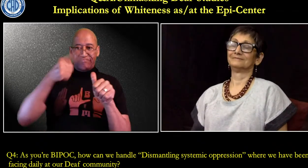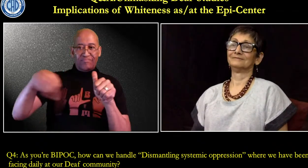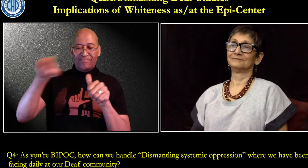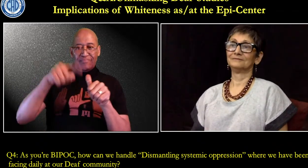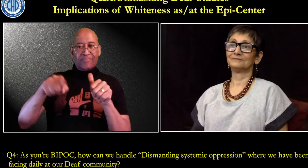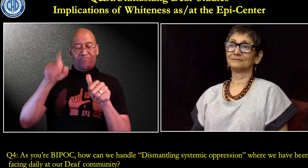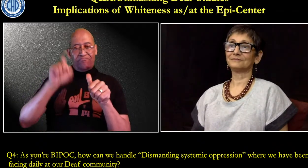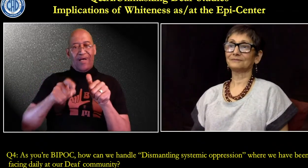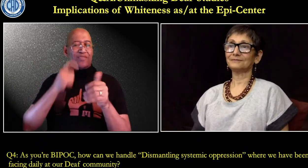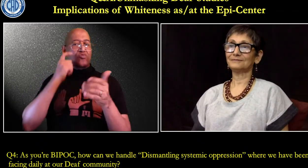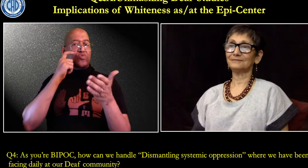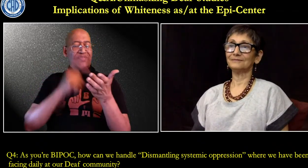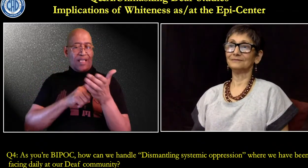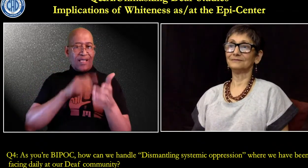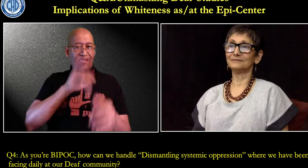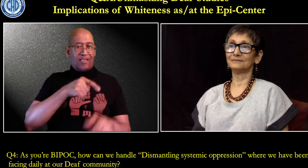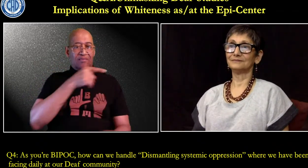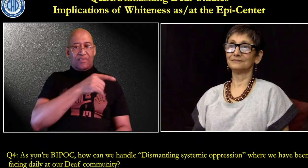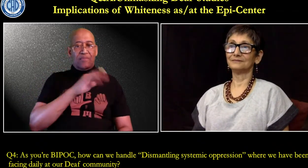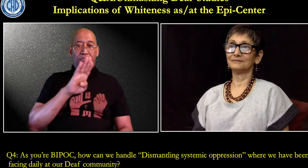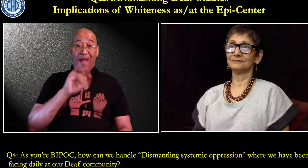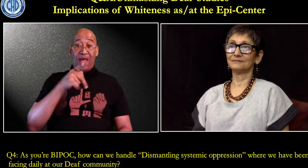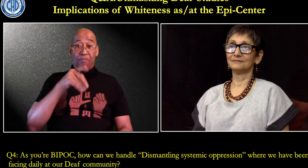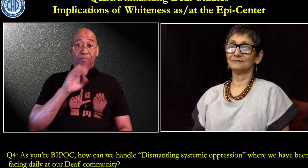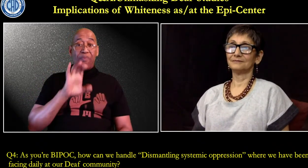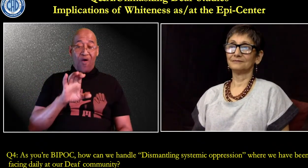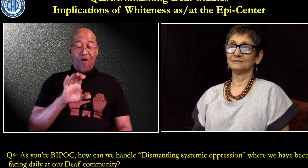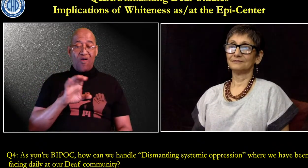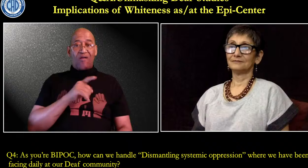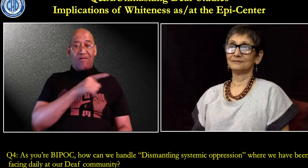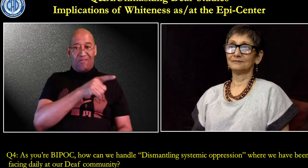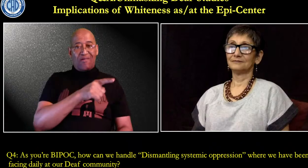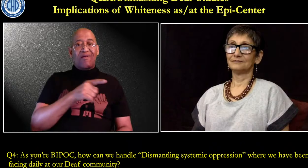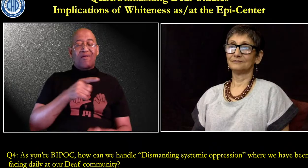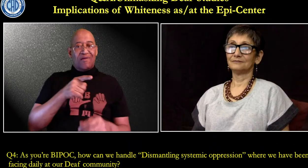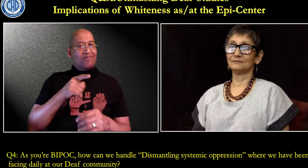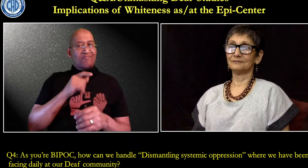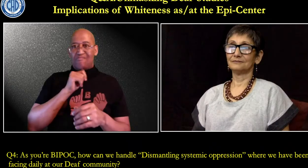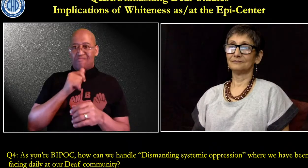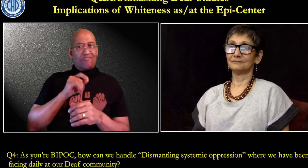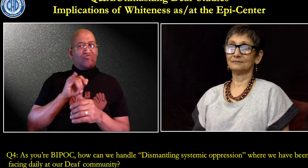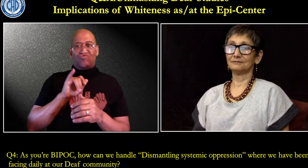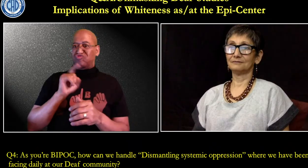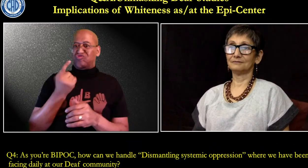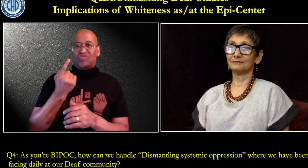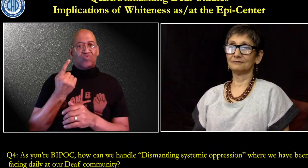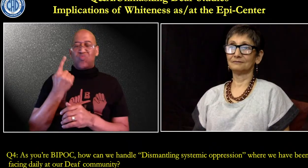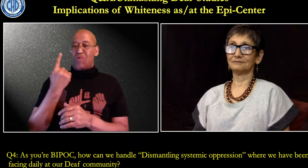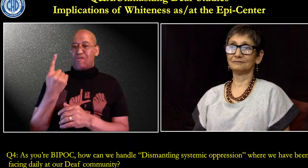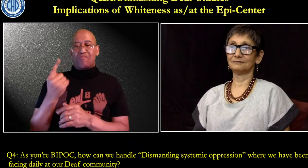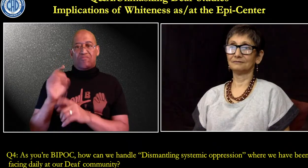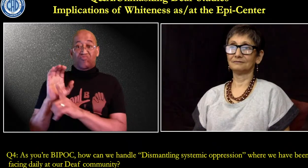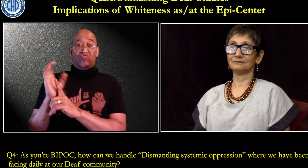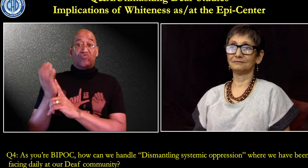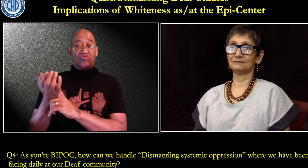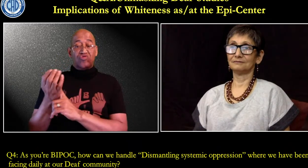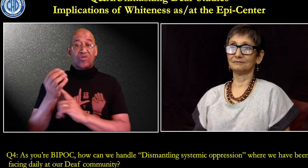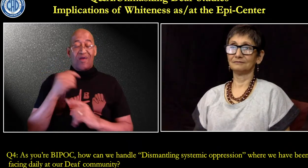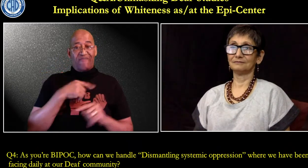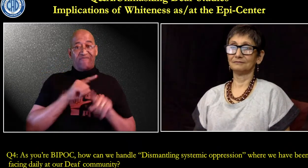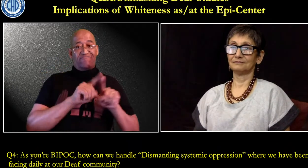I terribly disagree. And I have noticed with BIPOC individuals,